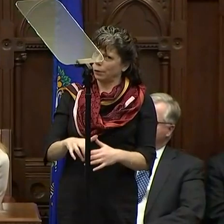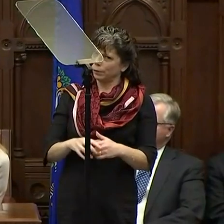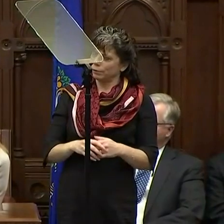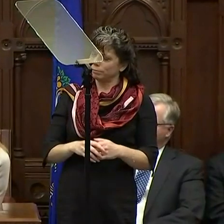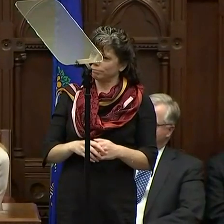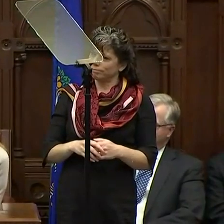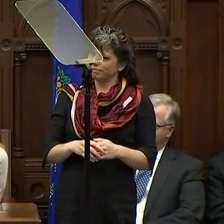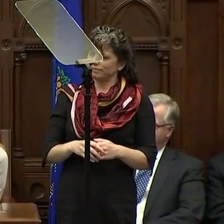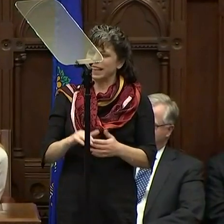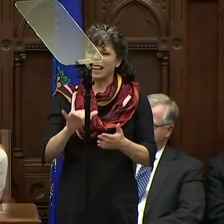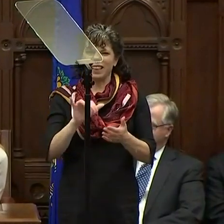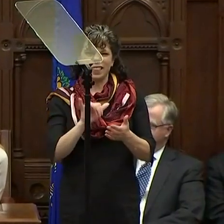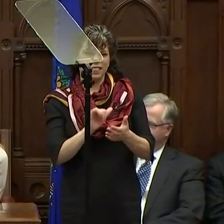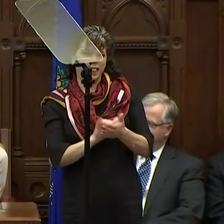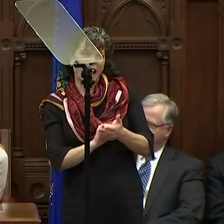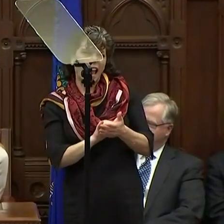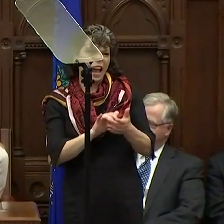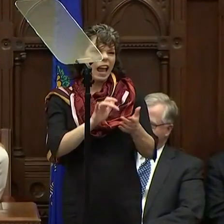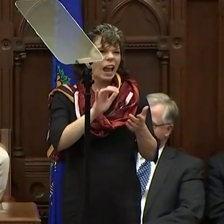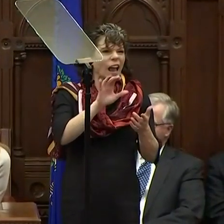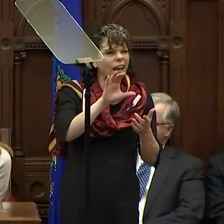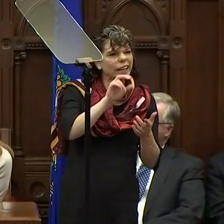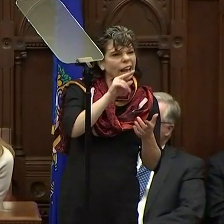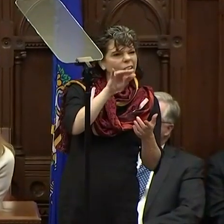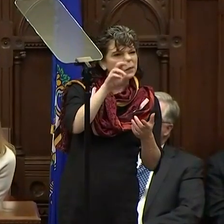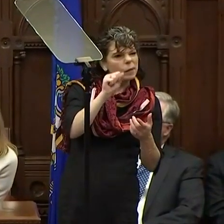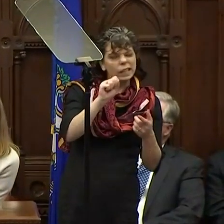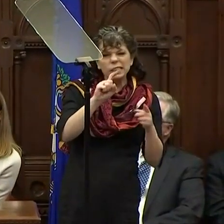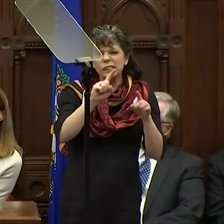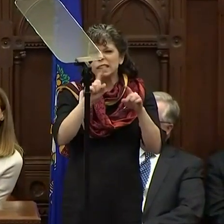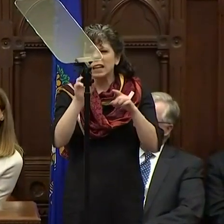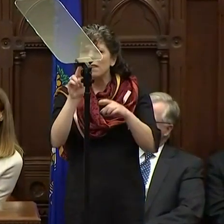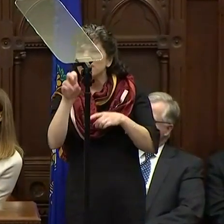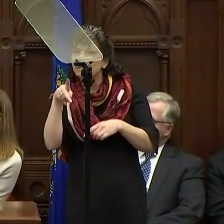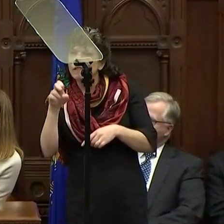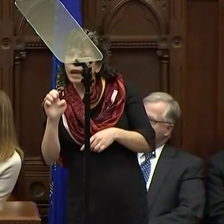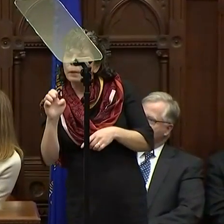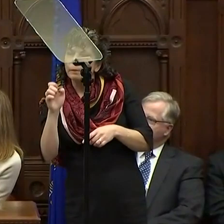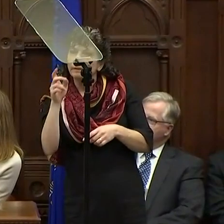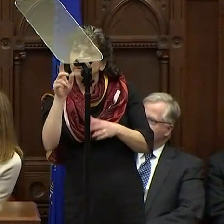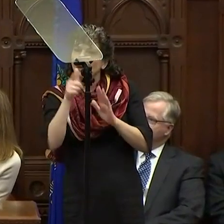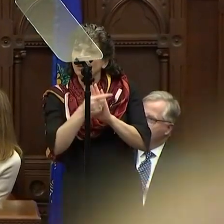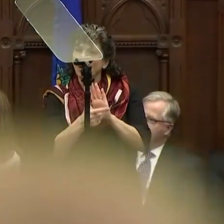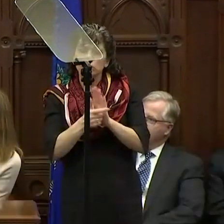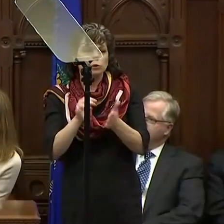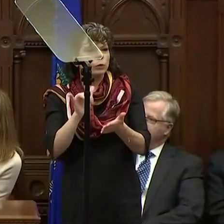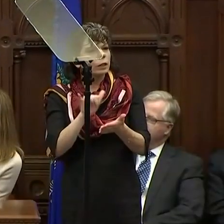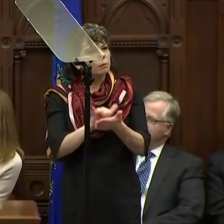That patchwork of cannabis and vaping laws, they're impossible to enforce.